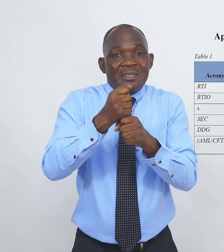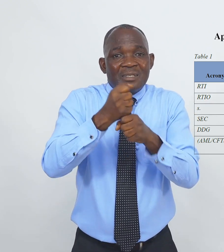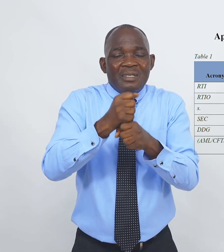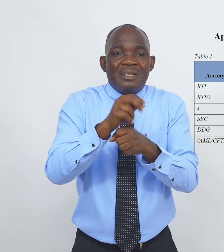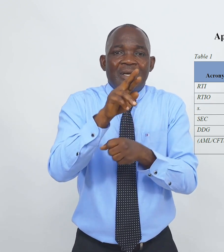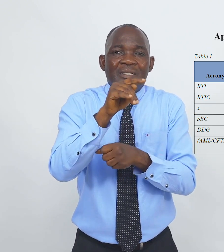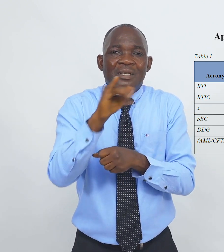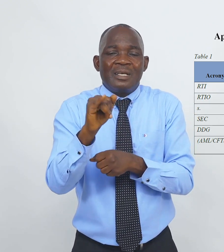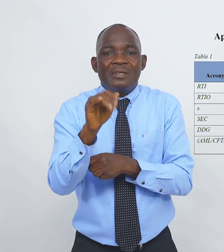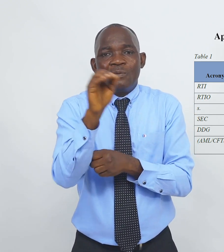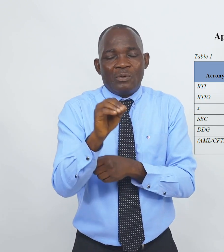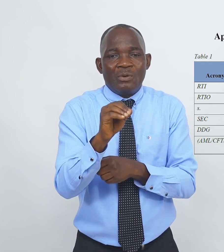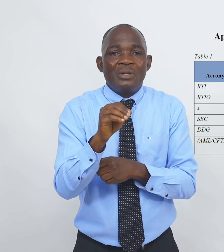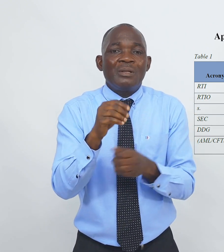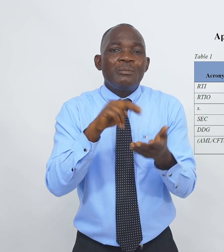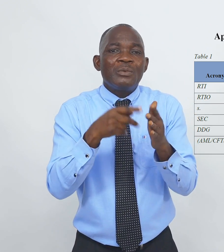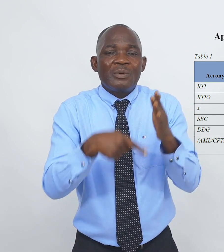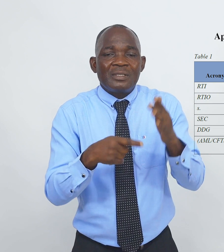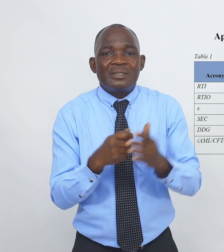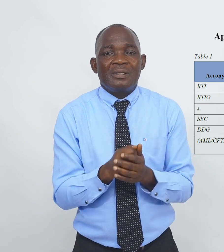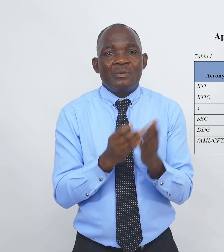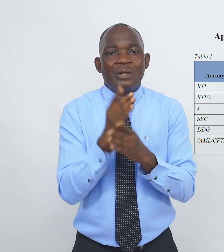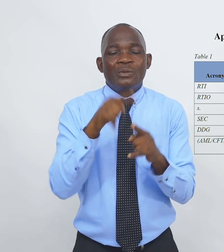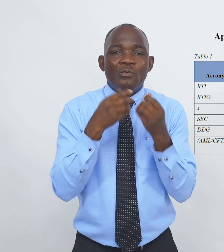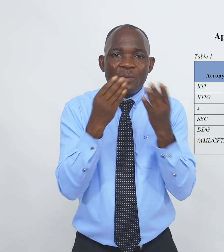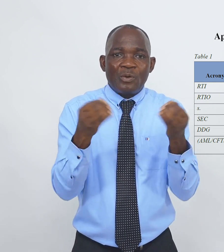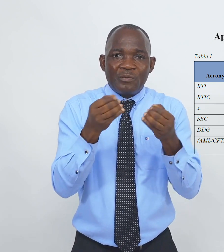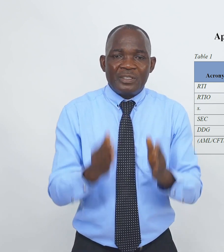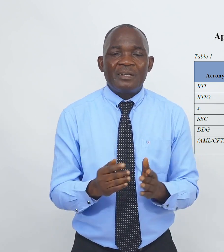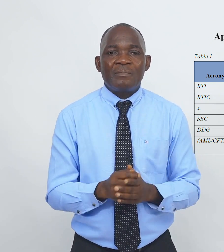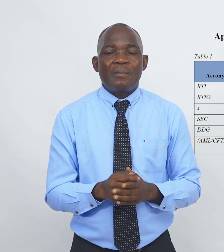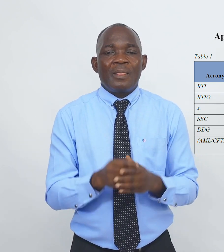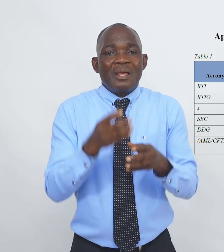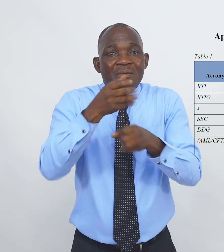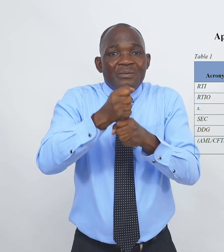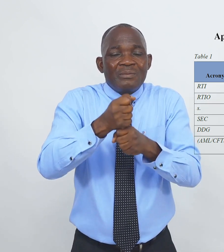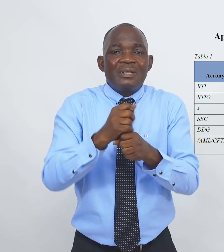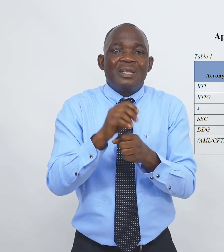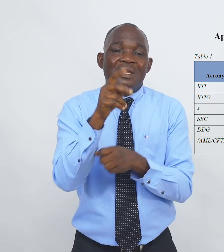Acronym. RTIO. Literal translation. Right to information